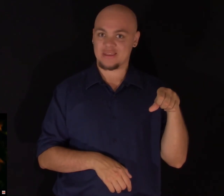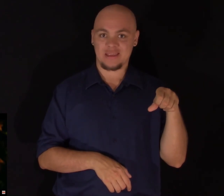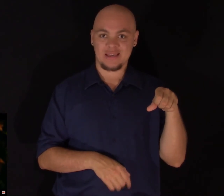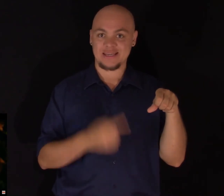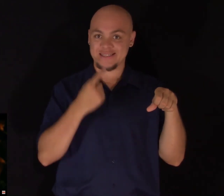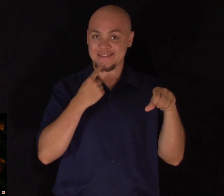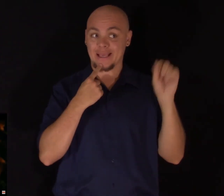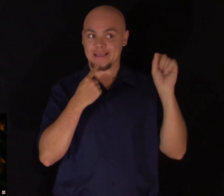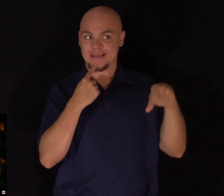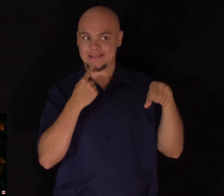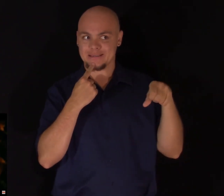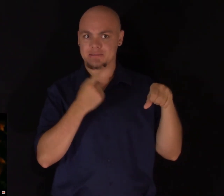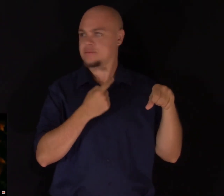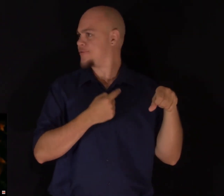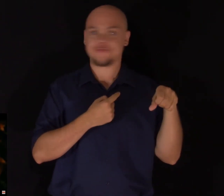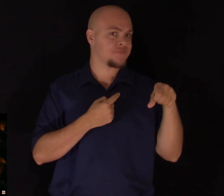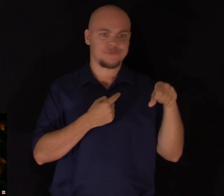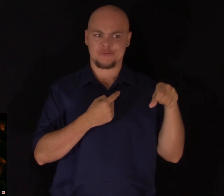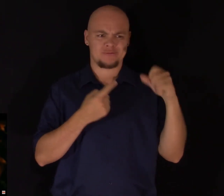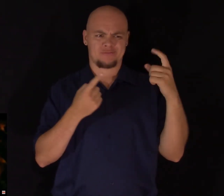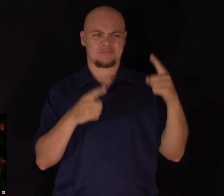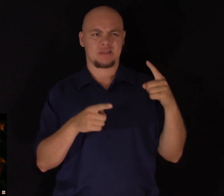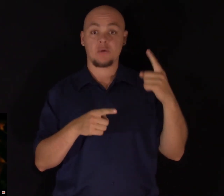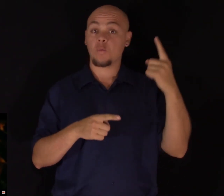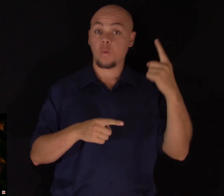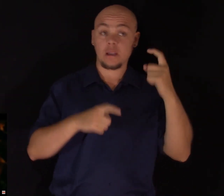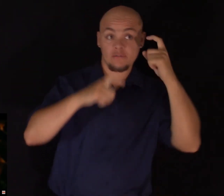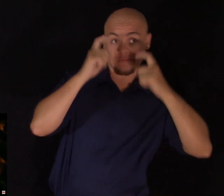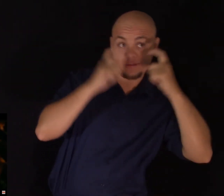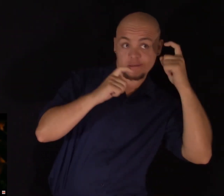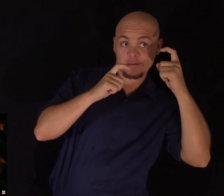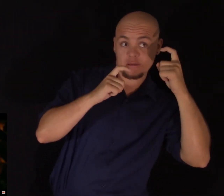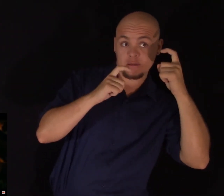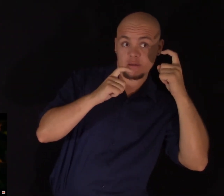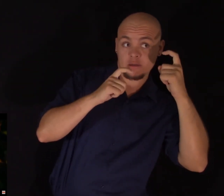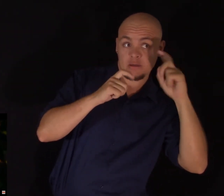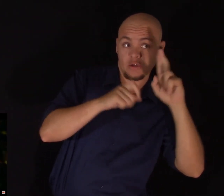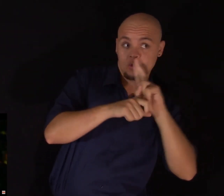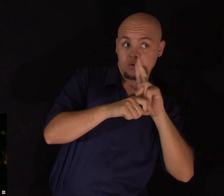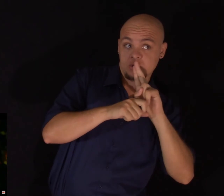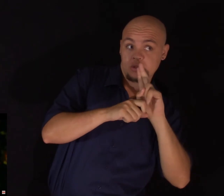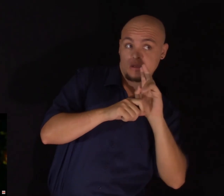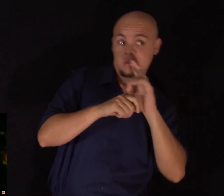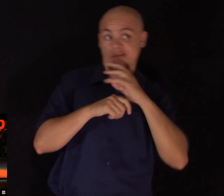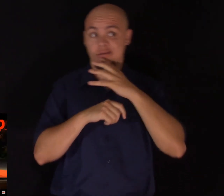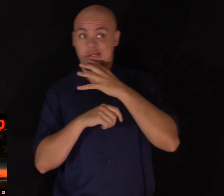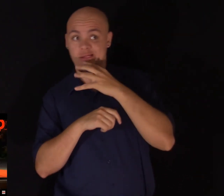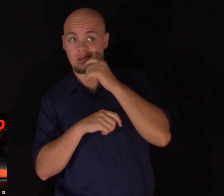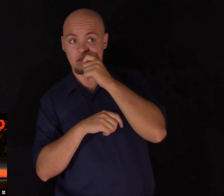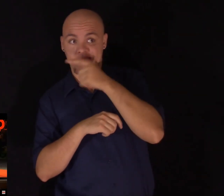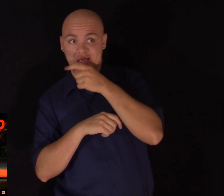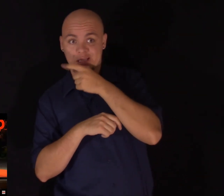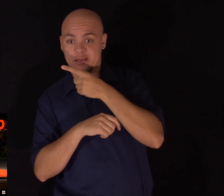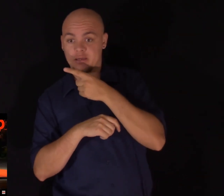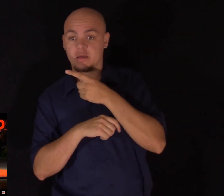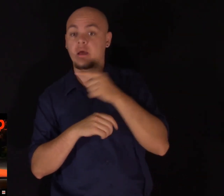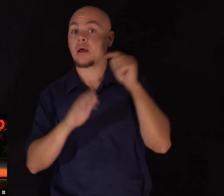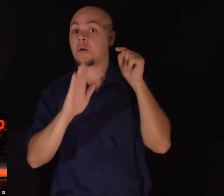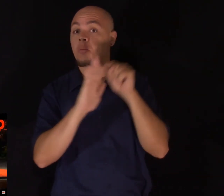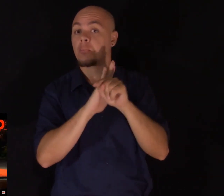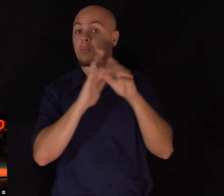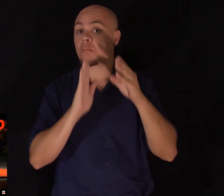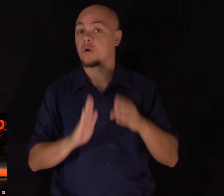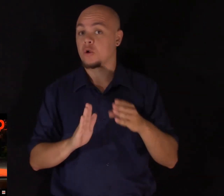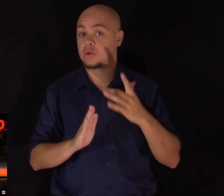going to be times when someone makes one expression while masking another that just kind of leaks through in a flash. Murderers are known